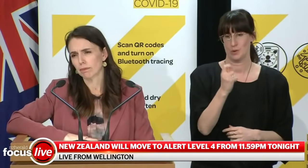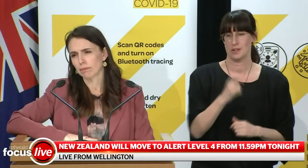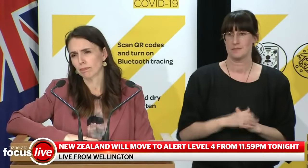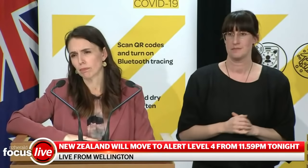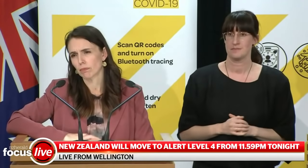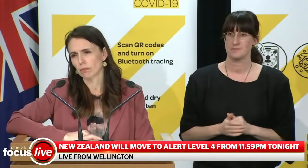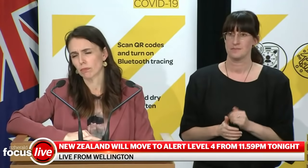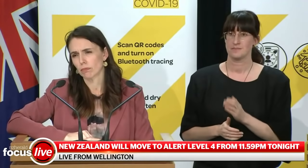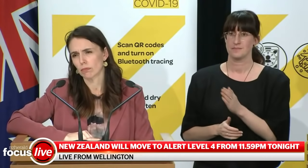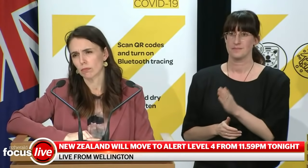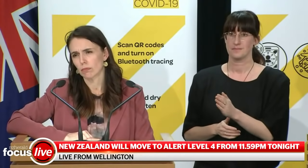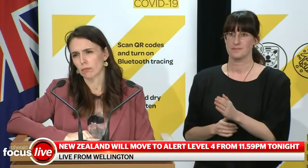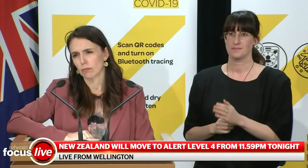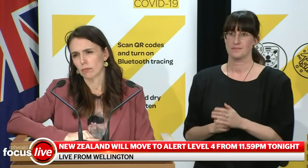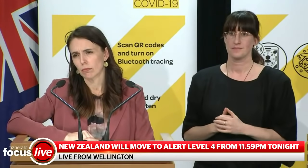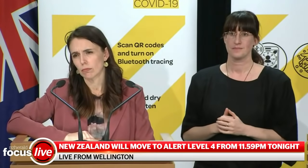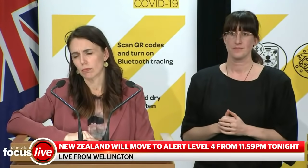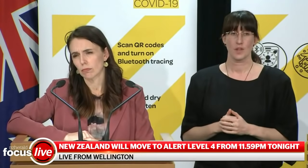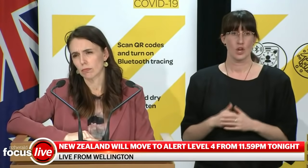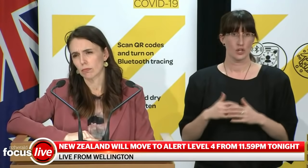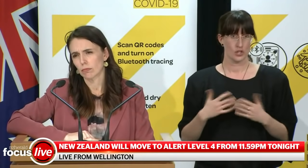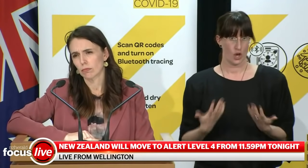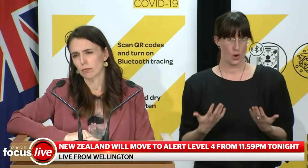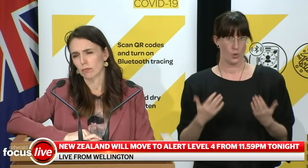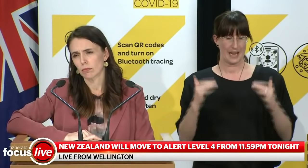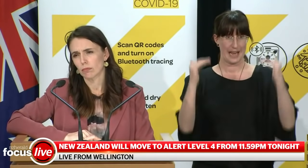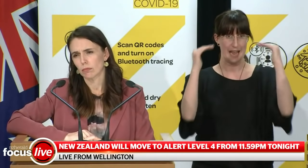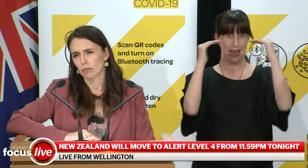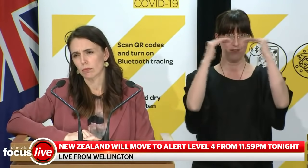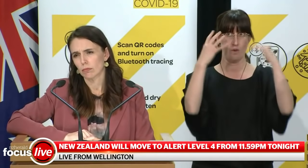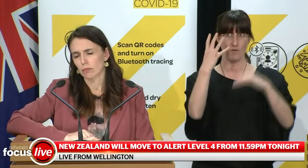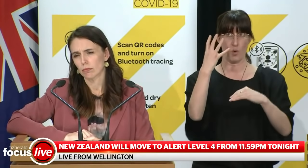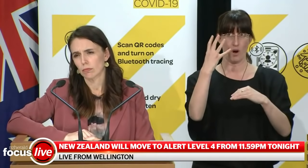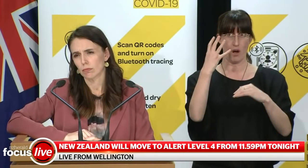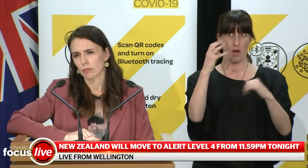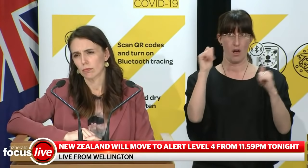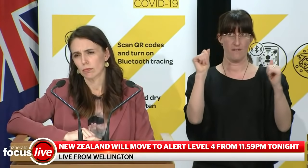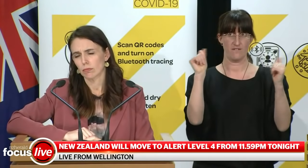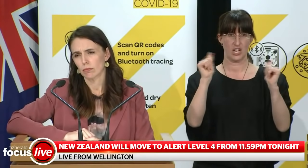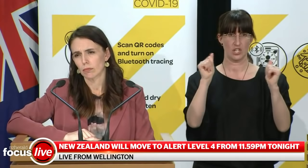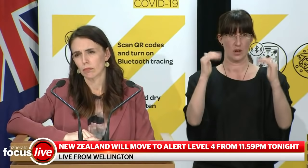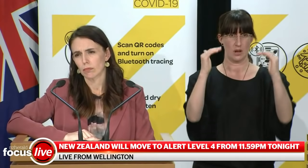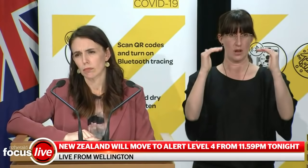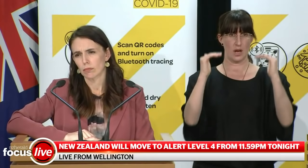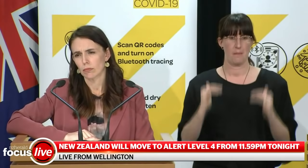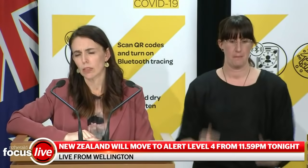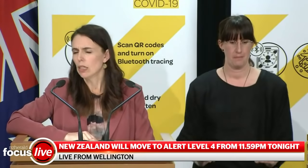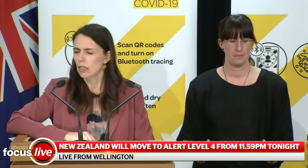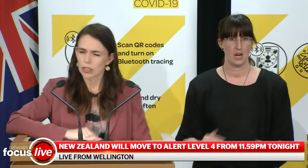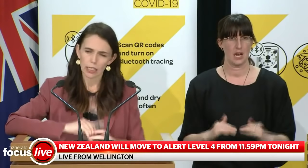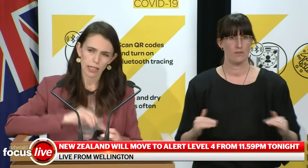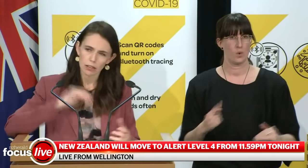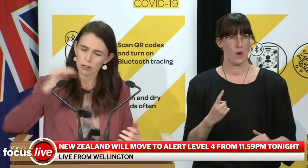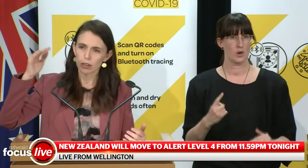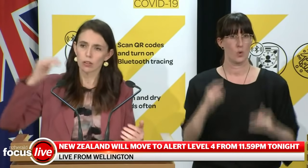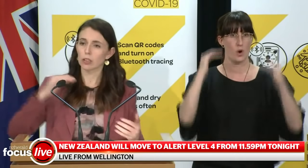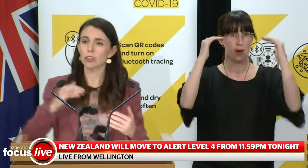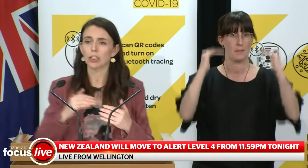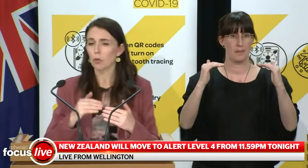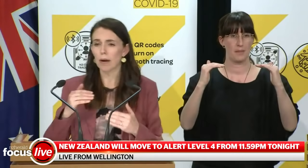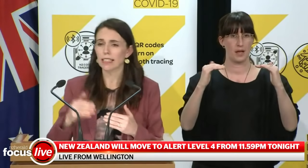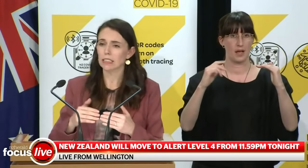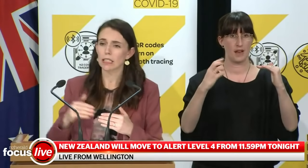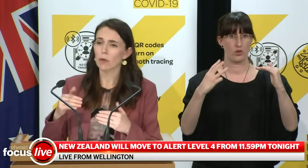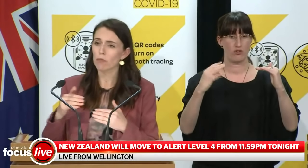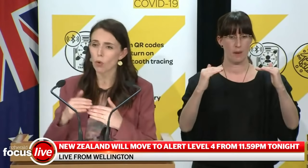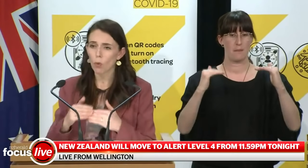happen after the alert level situation is over? Will we go straight from level 4 down to level 1? Will it be a staged movement down, or what? Look, the